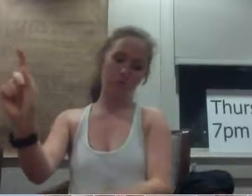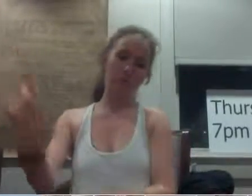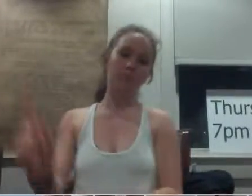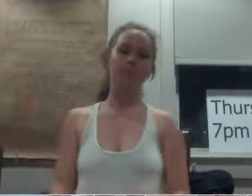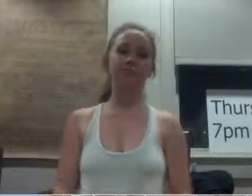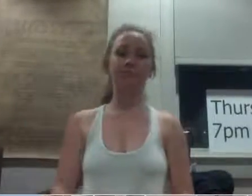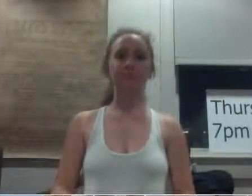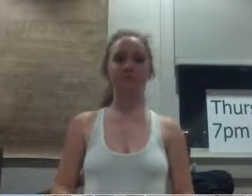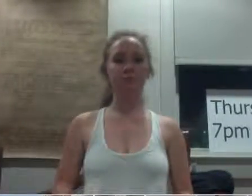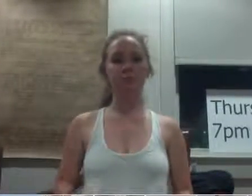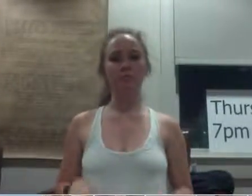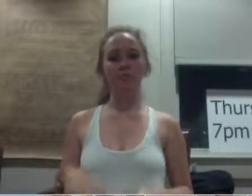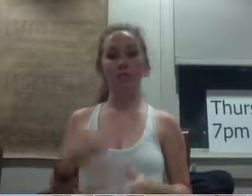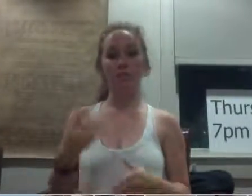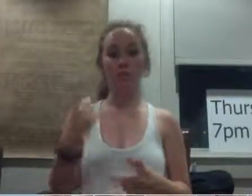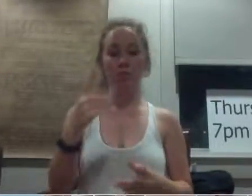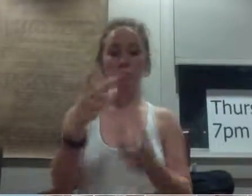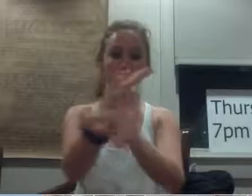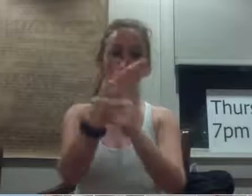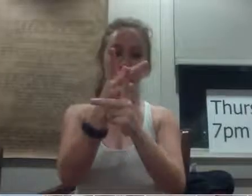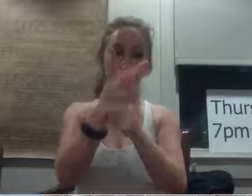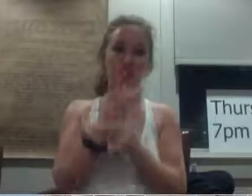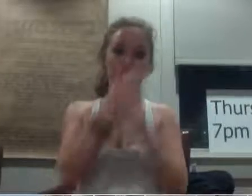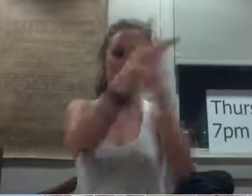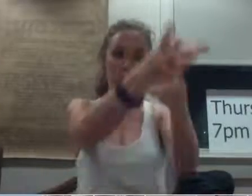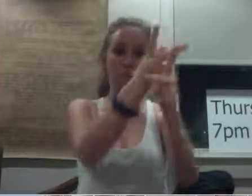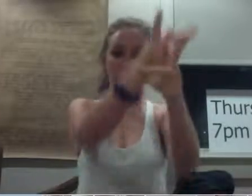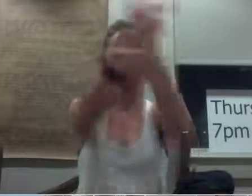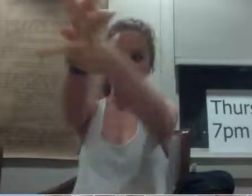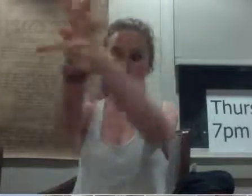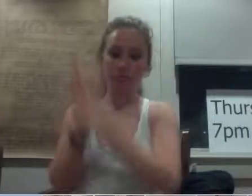You give money to a bank, and when the bank gives money to you, borrowing and